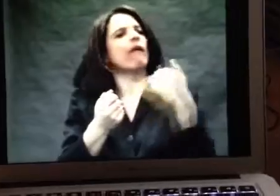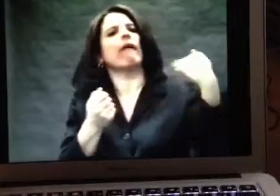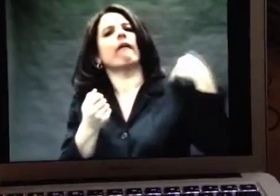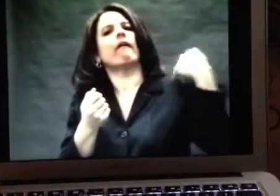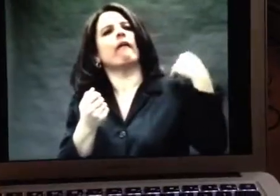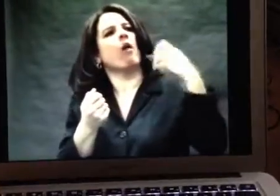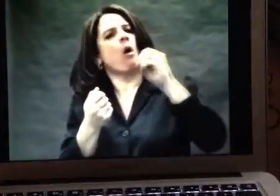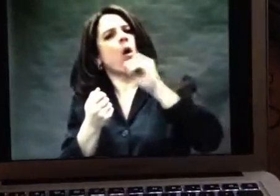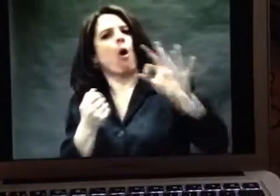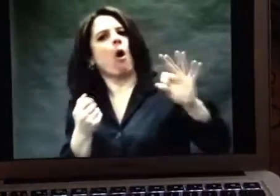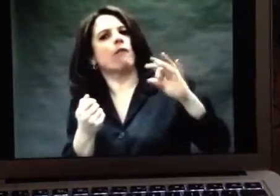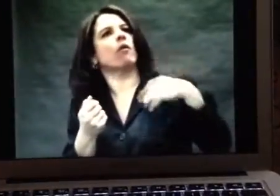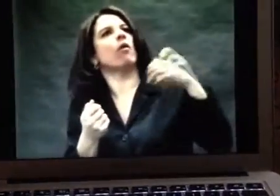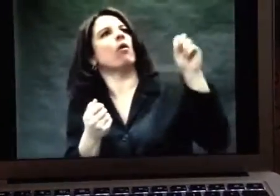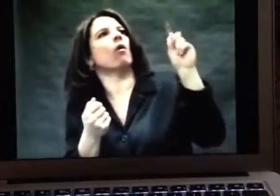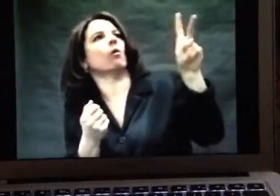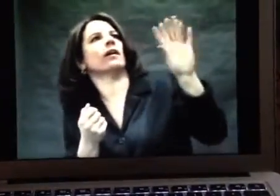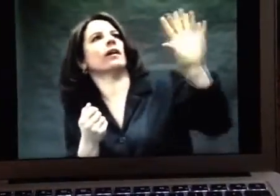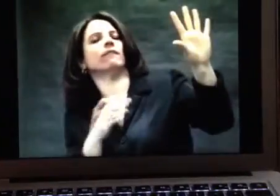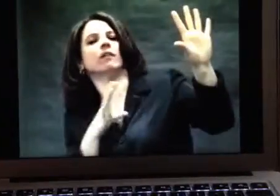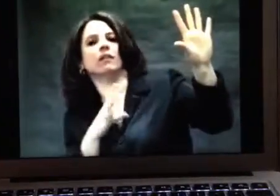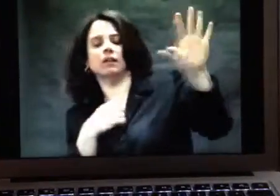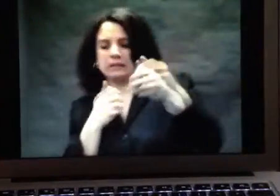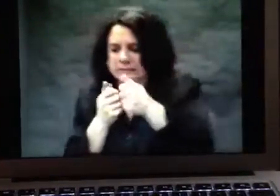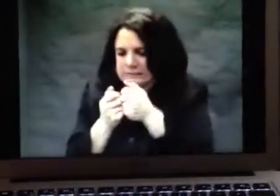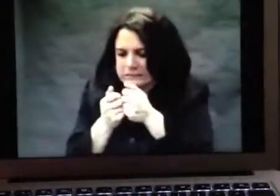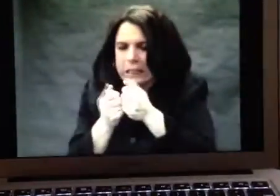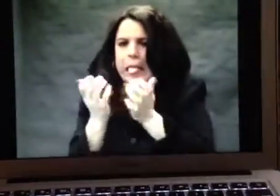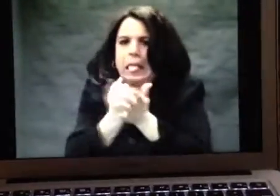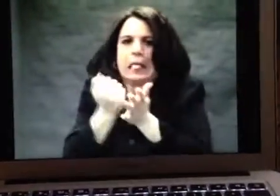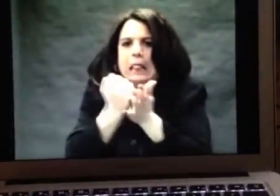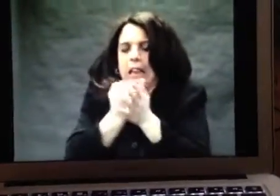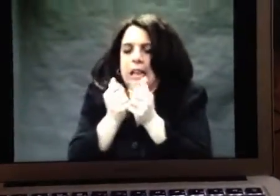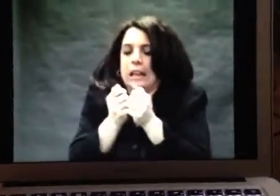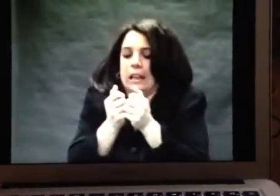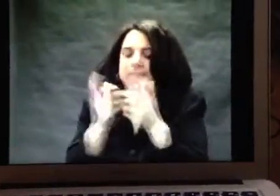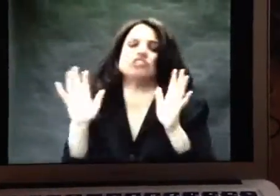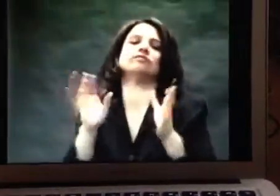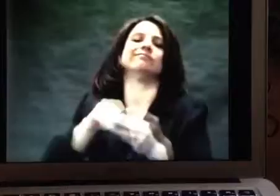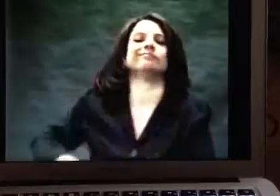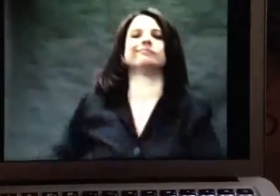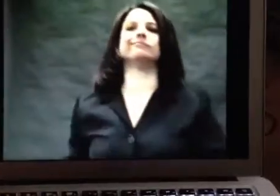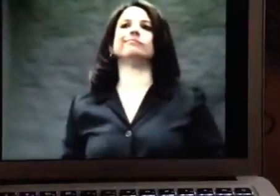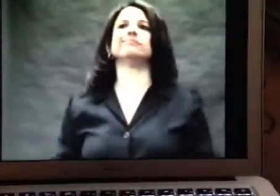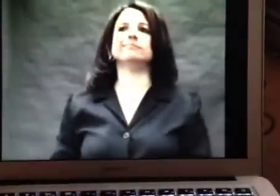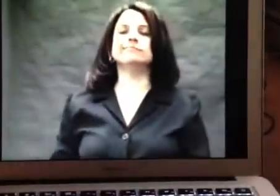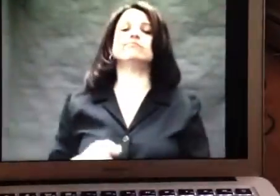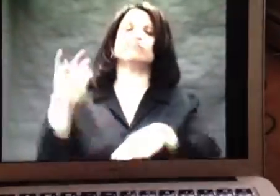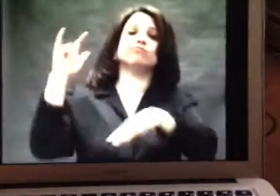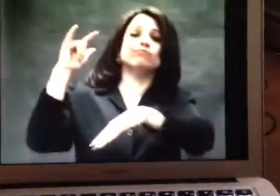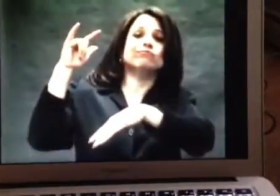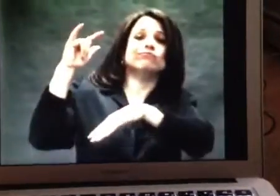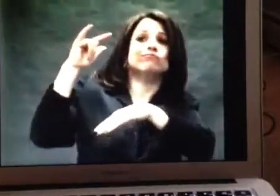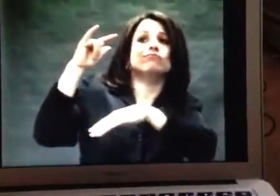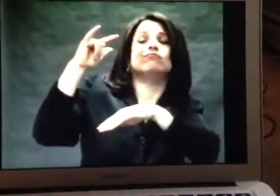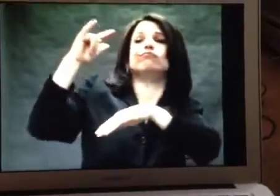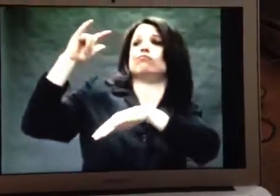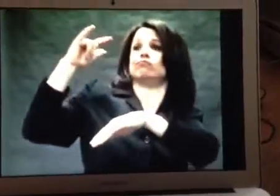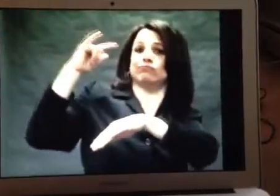just on my phone, and one of the attendants came over and told me I needed to turn my phone off. So I finished up what I was doing and turned